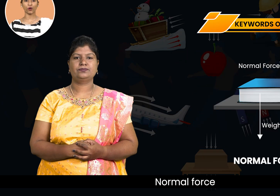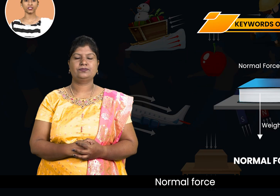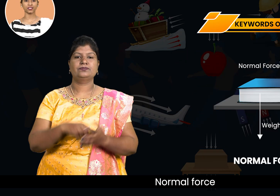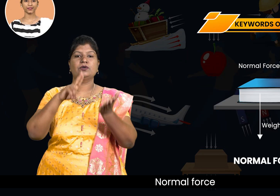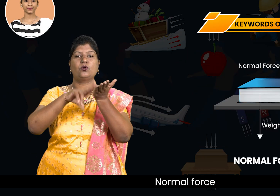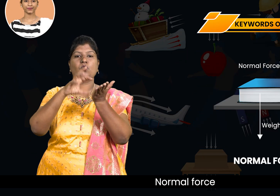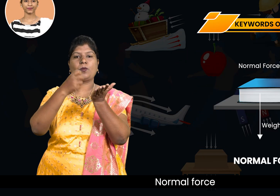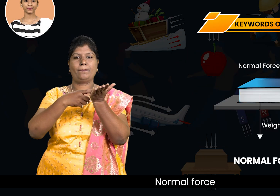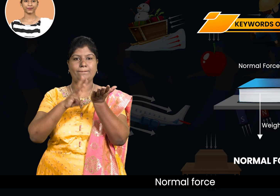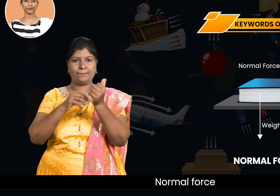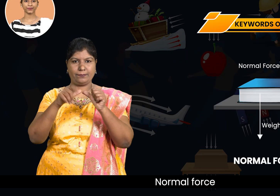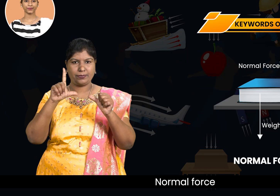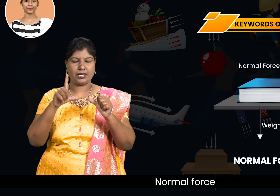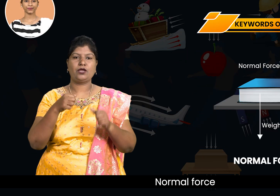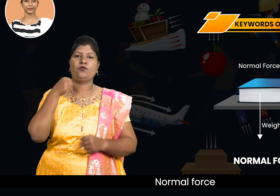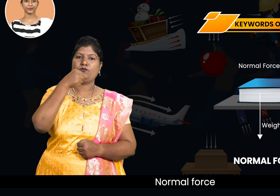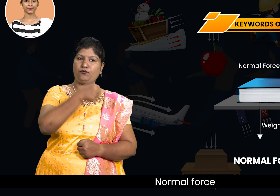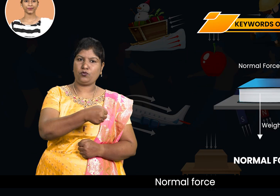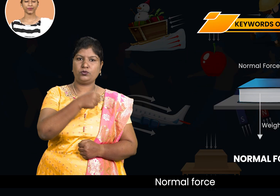normal force,